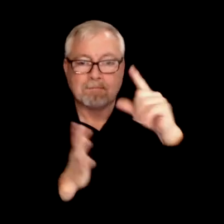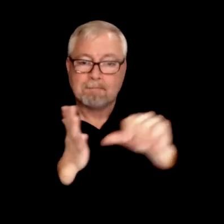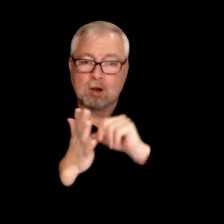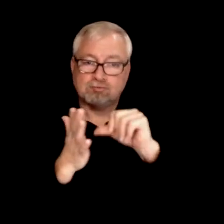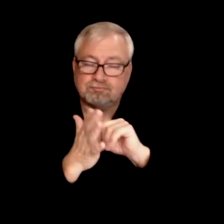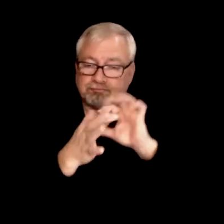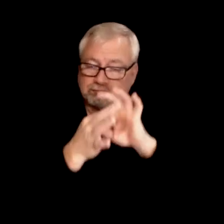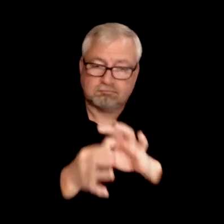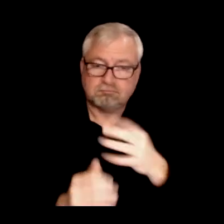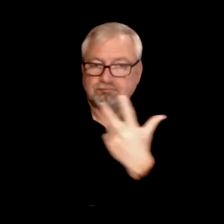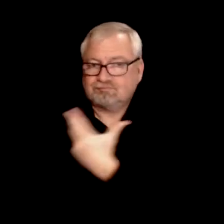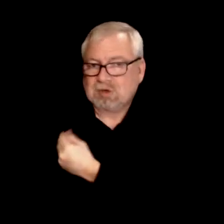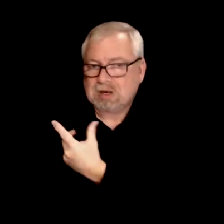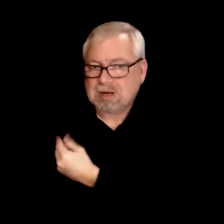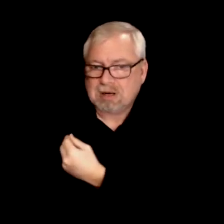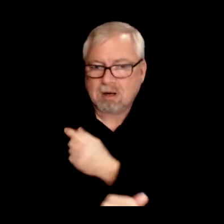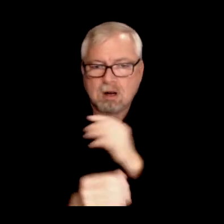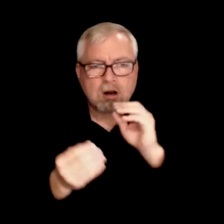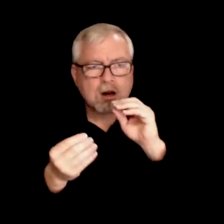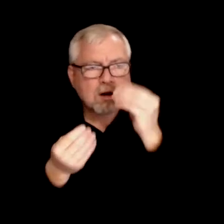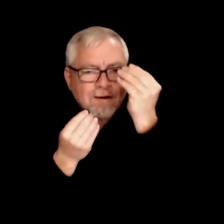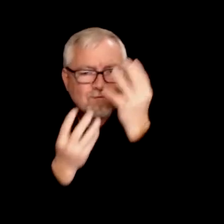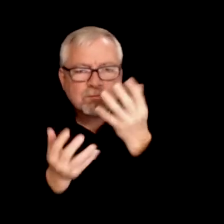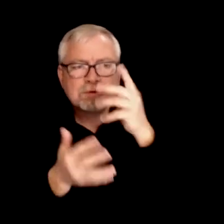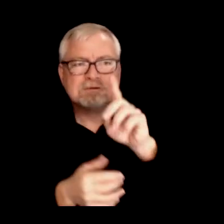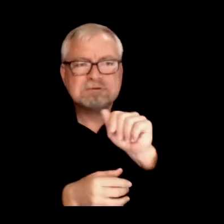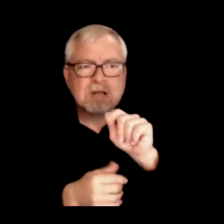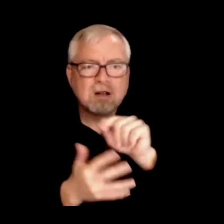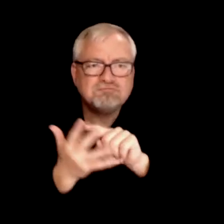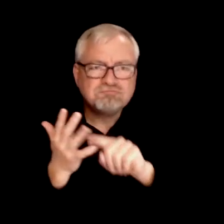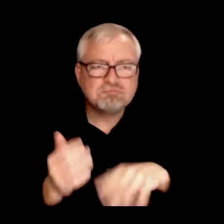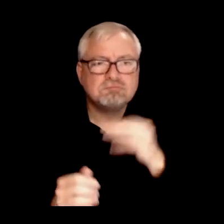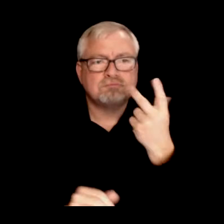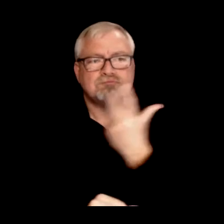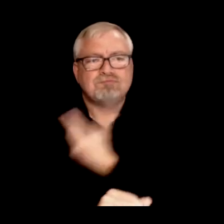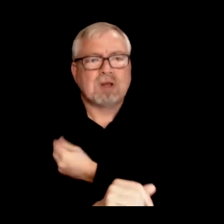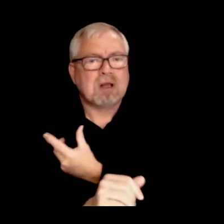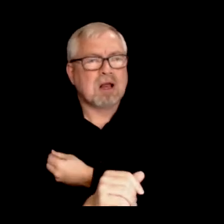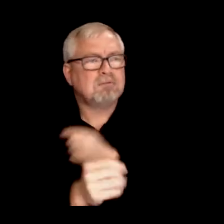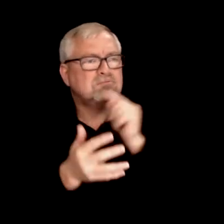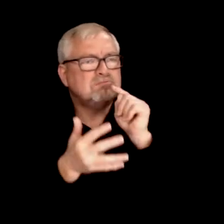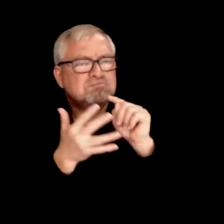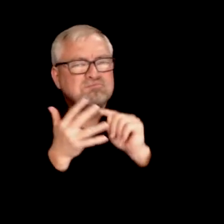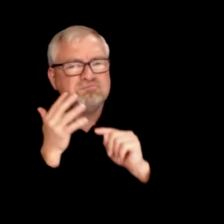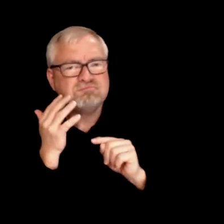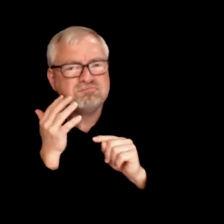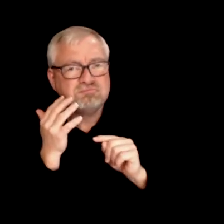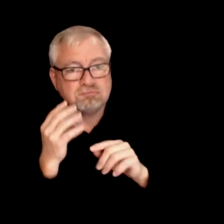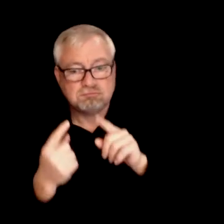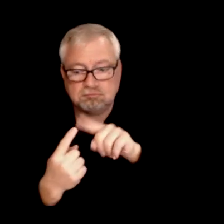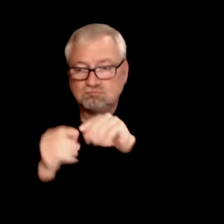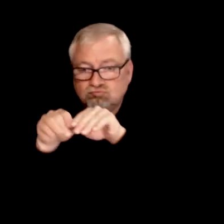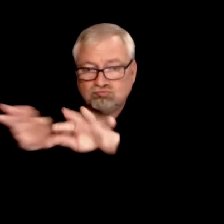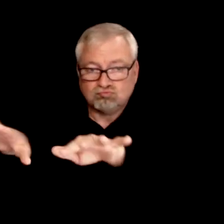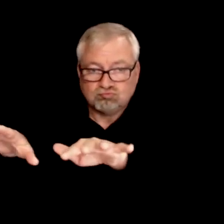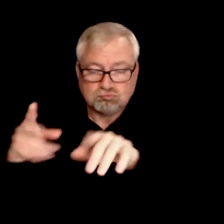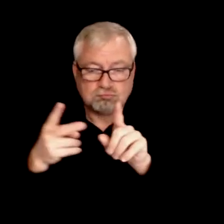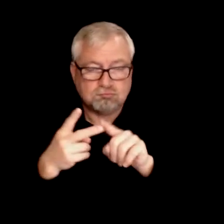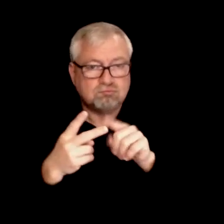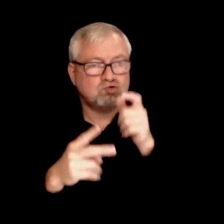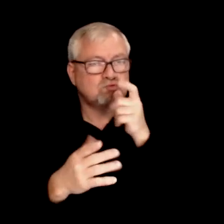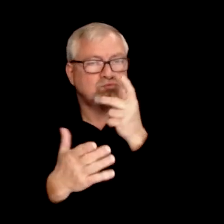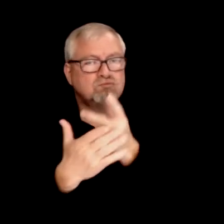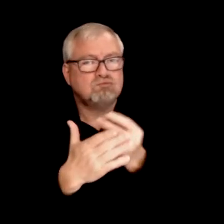page for vaccine administration data. Distribution and administration data will be updated weekly on